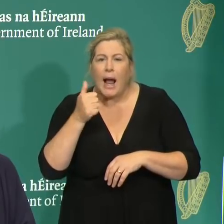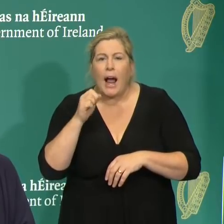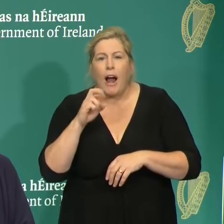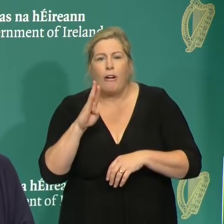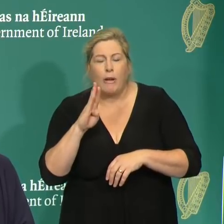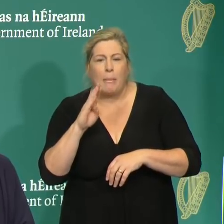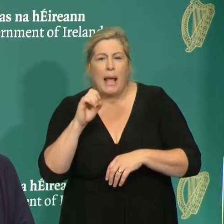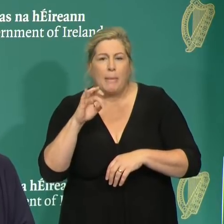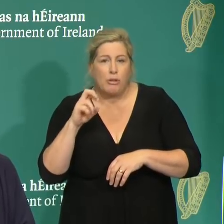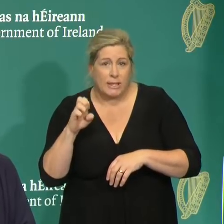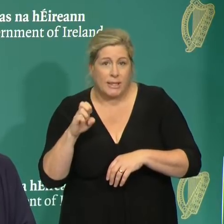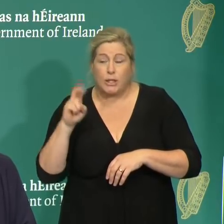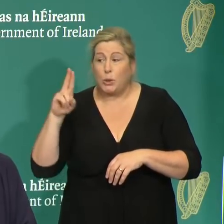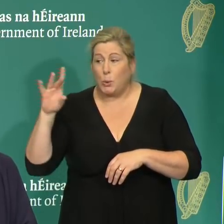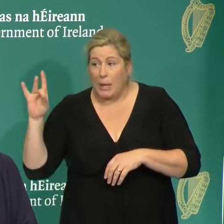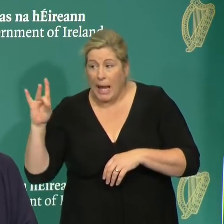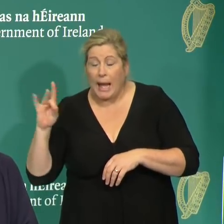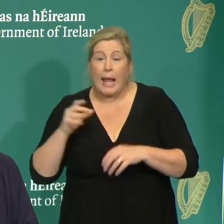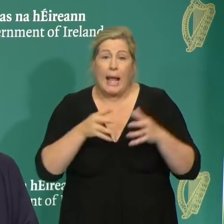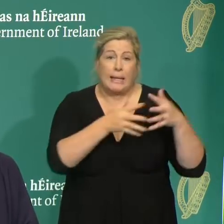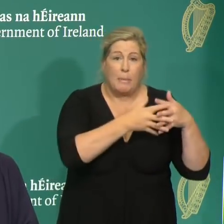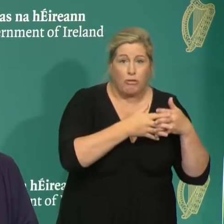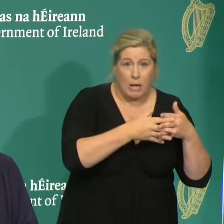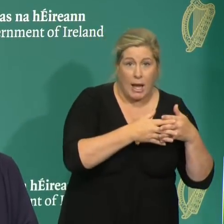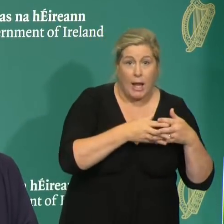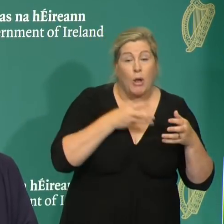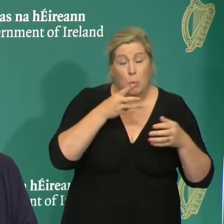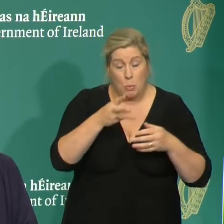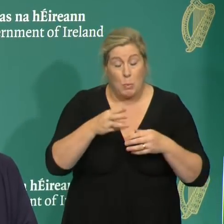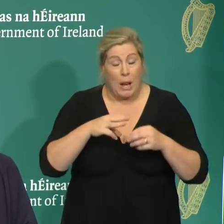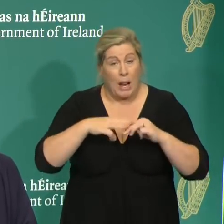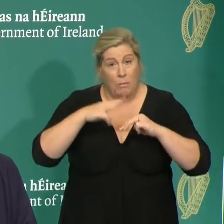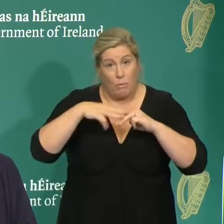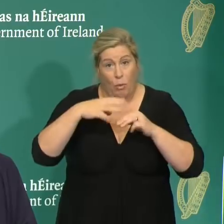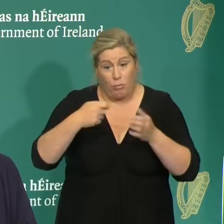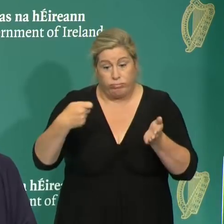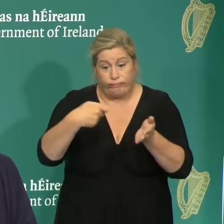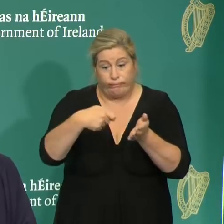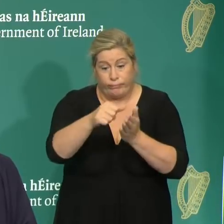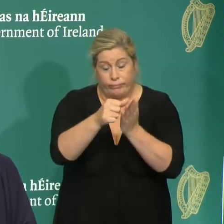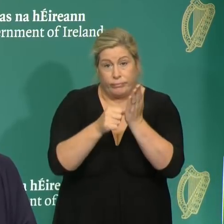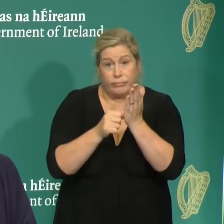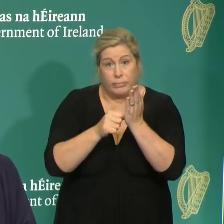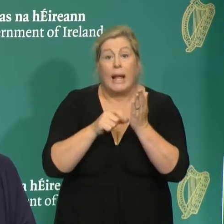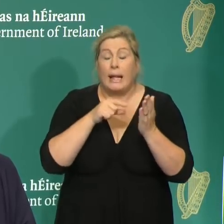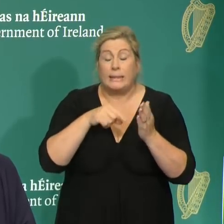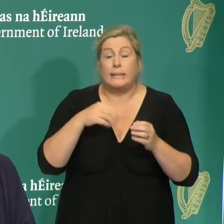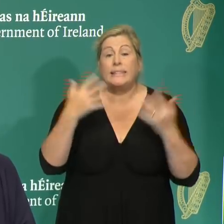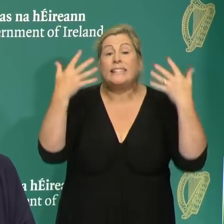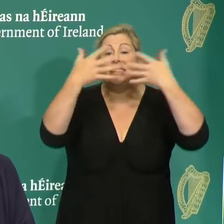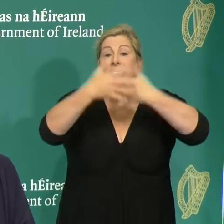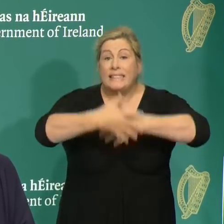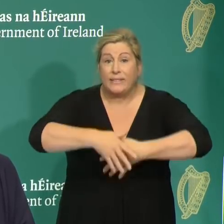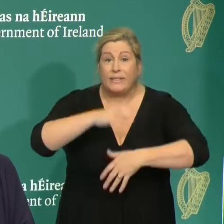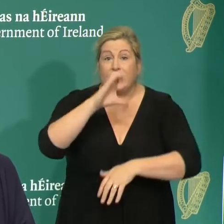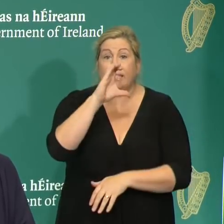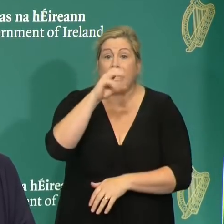and the United States. There will be a further update from the Acting CMO at this evening's briefing after the